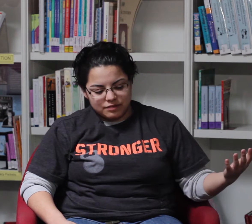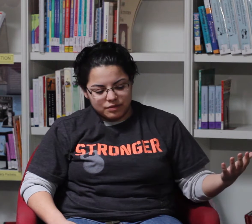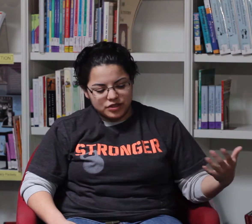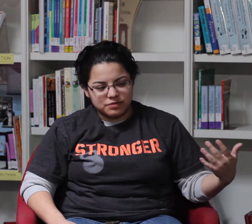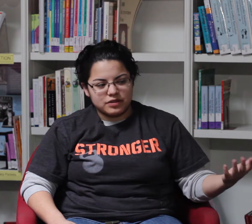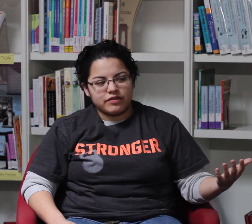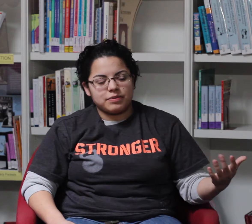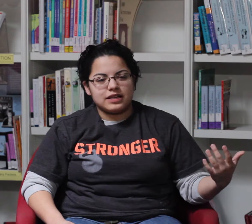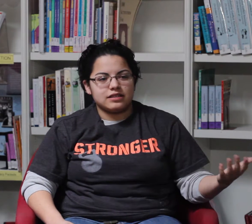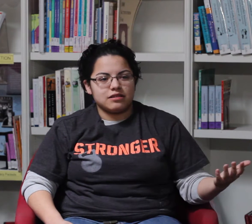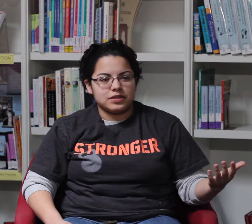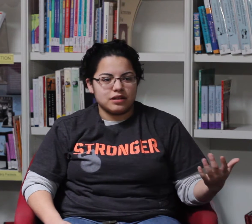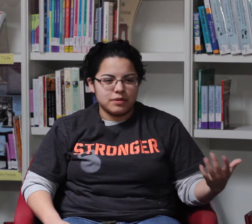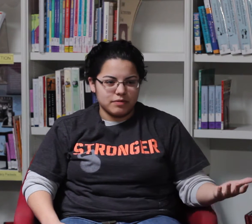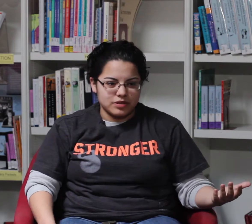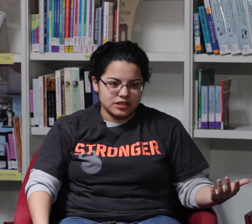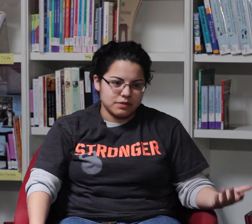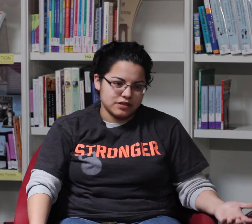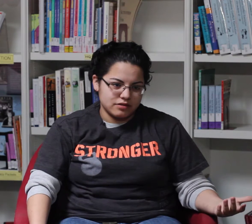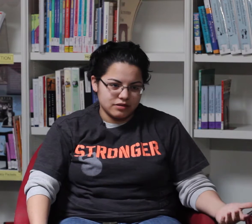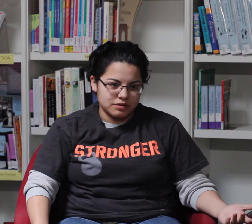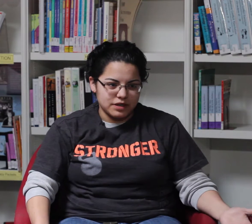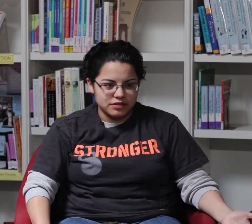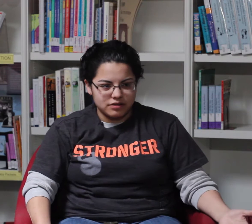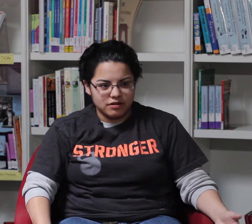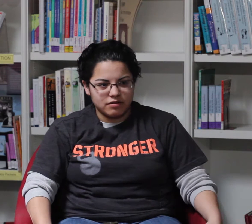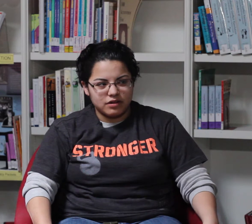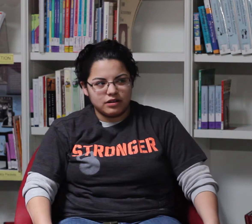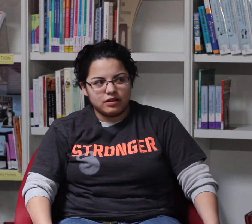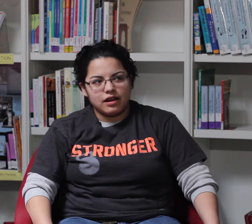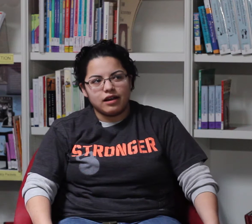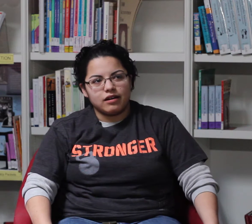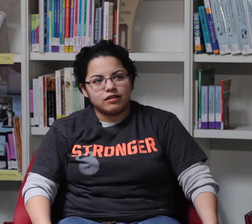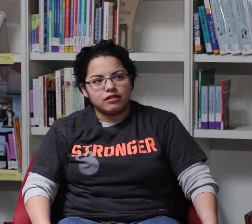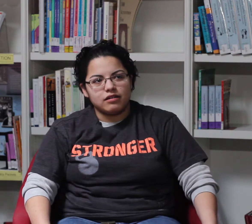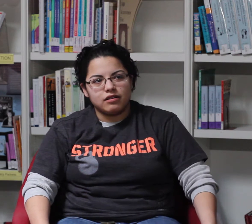push themselves past the limits that people must expect you to do, and